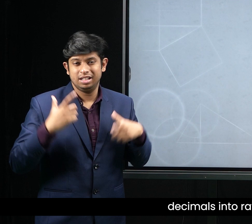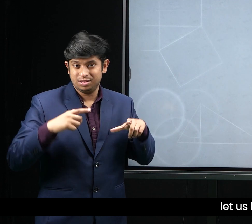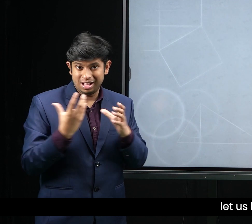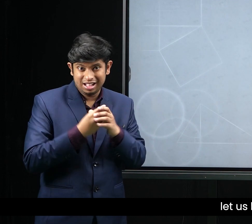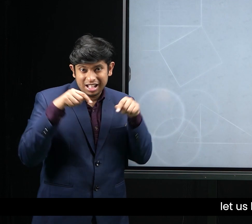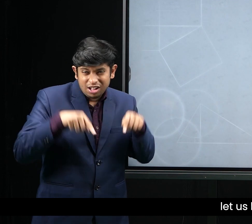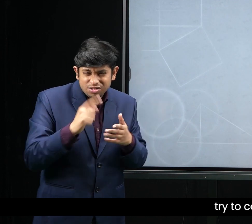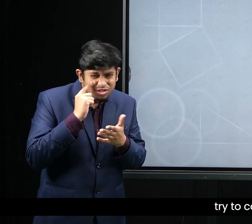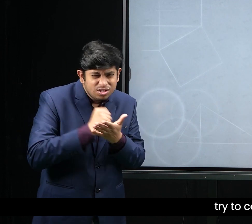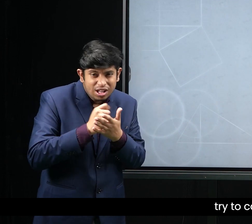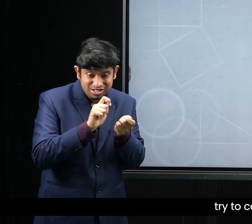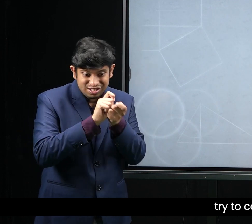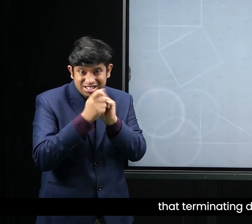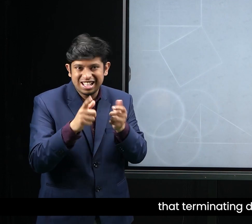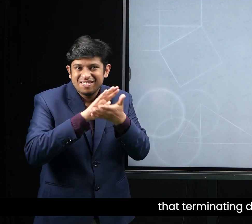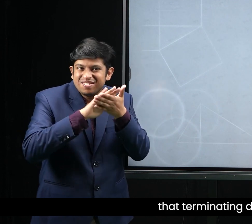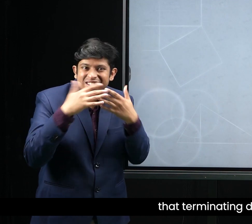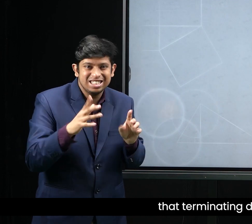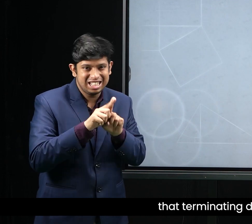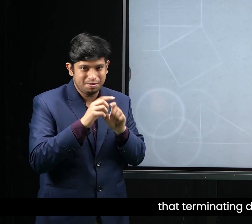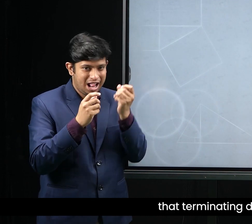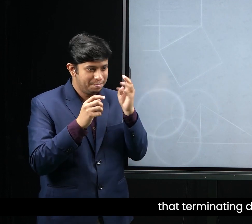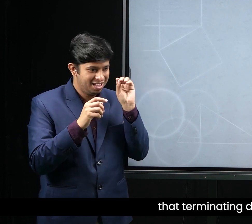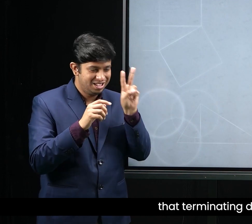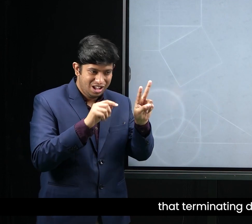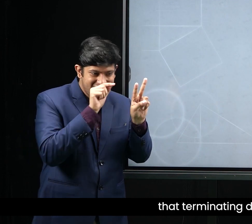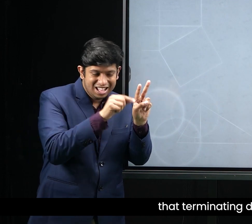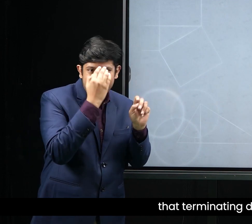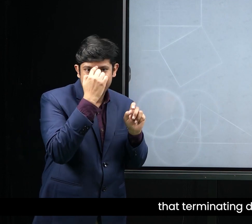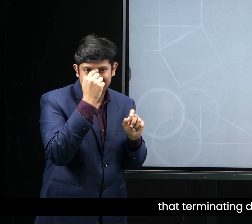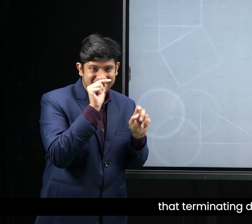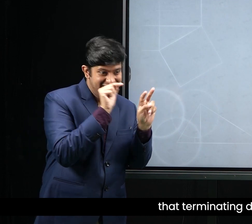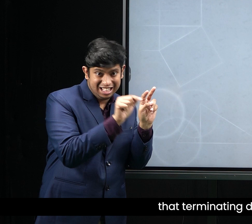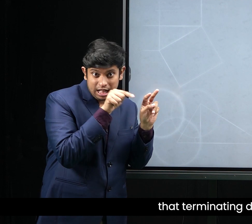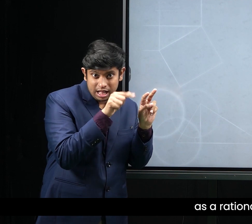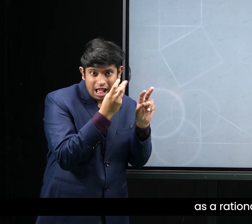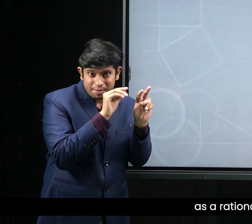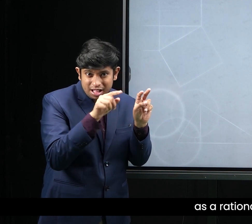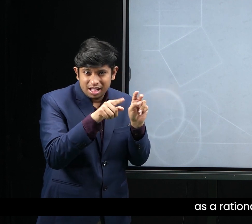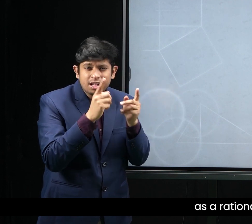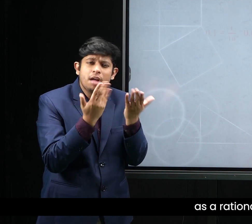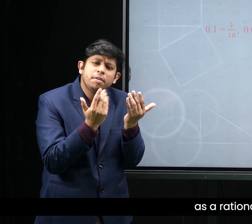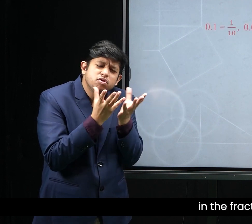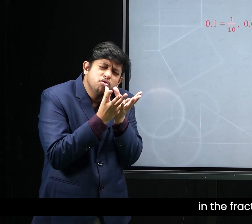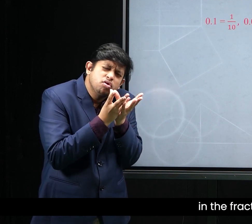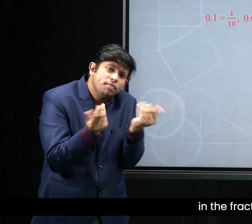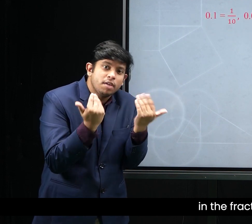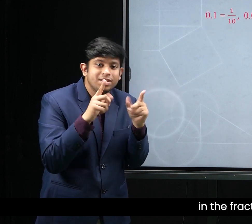Let us now try to convert a terminating decimal, say 2.945, as a rational number in the fraction form.